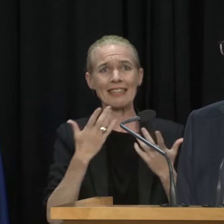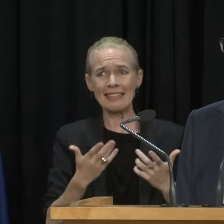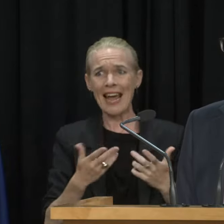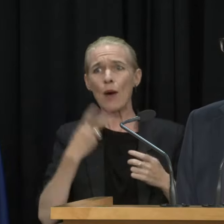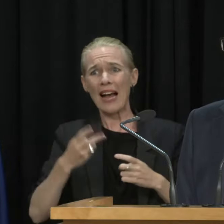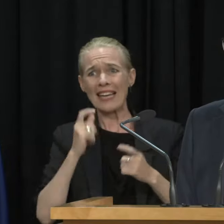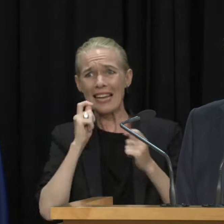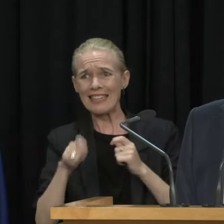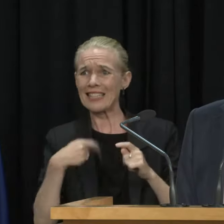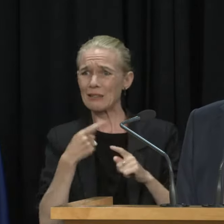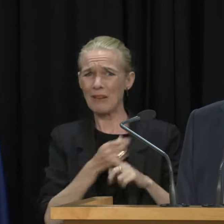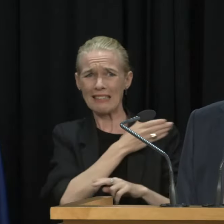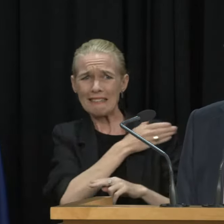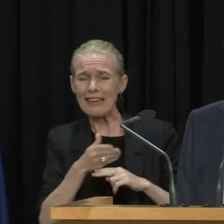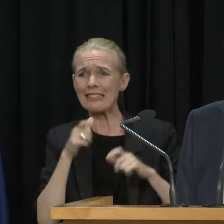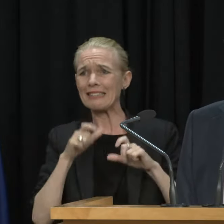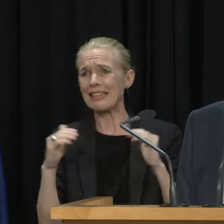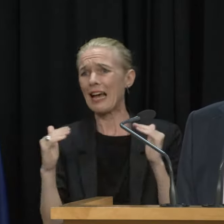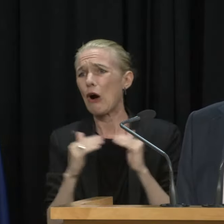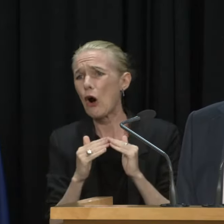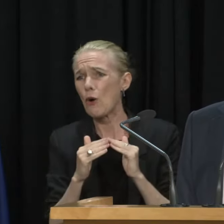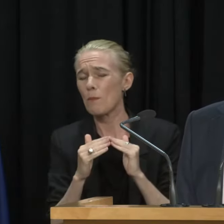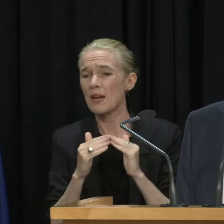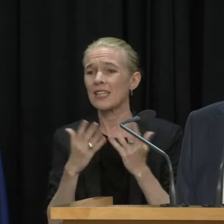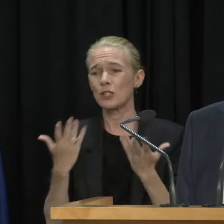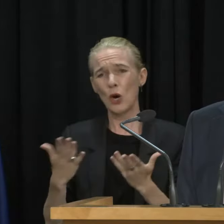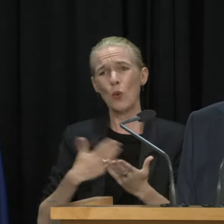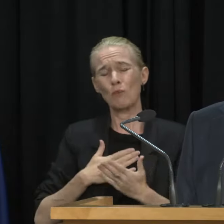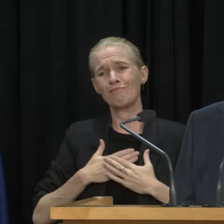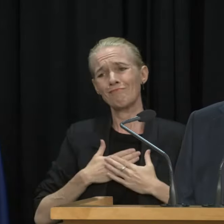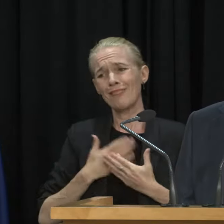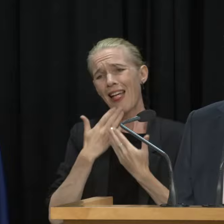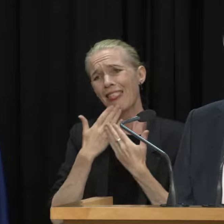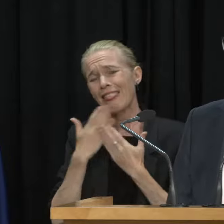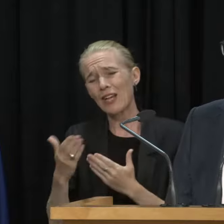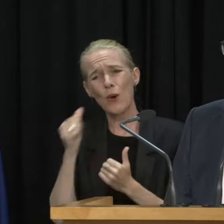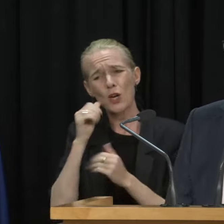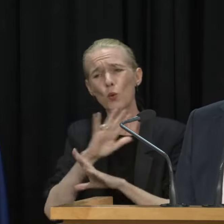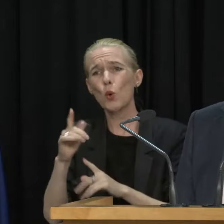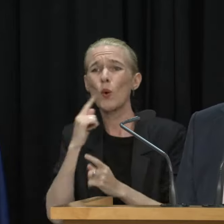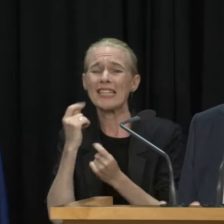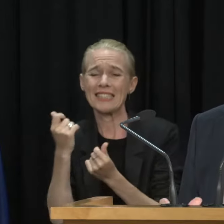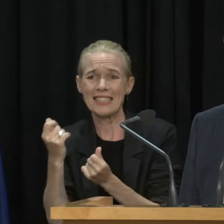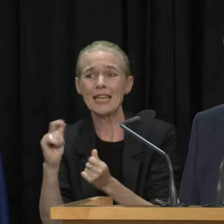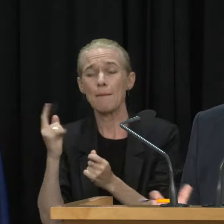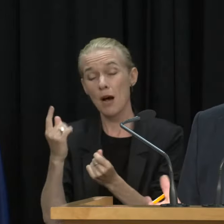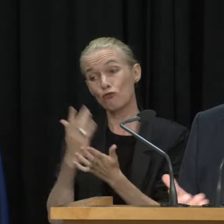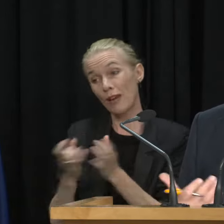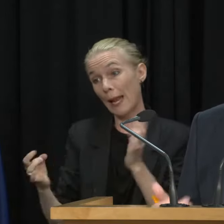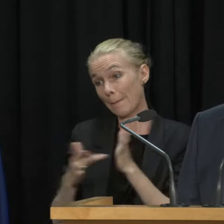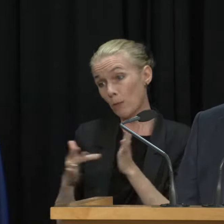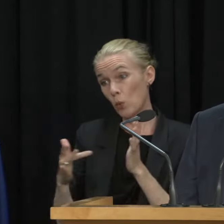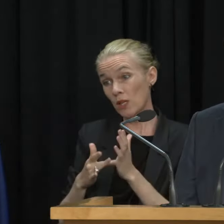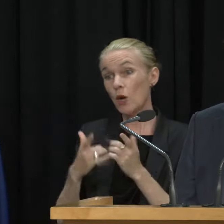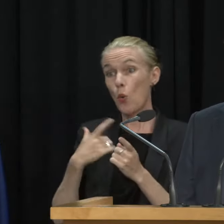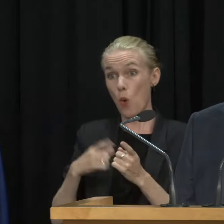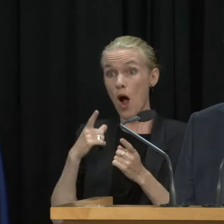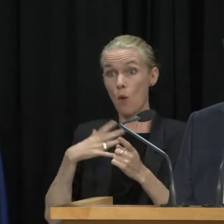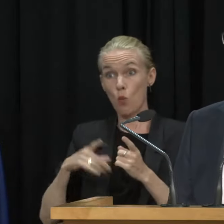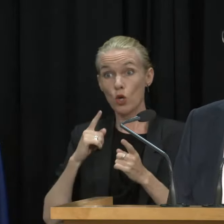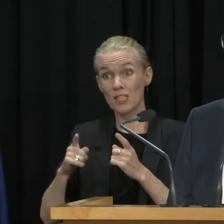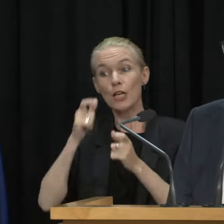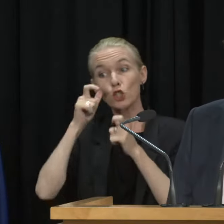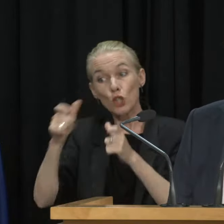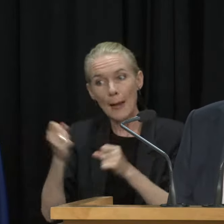thank them once again and acknowledge that they will be feeling that way, and just emphasise how important it is we do get these test results